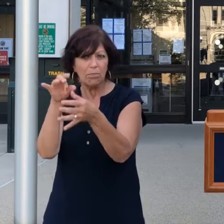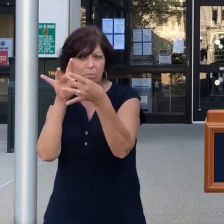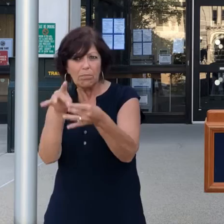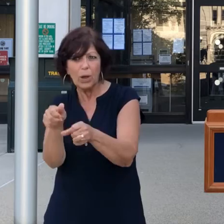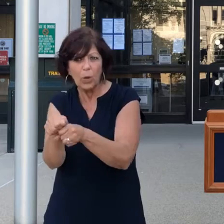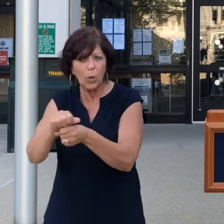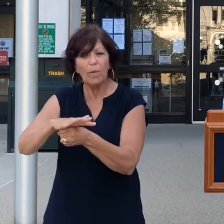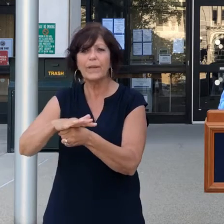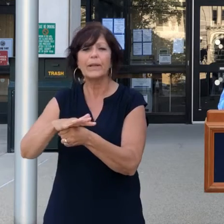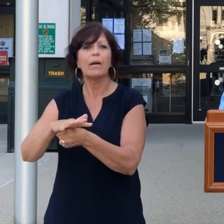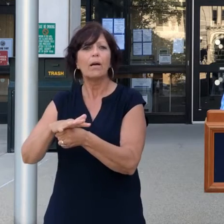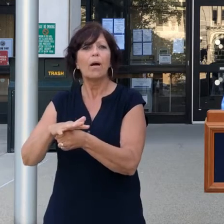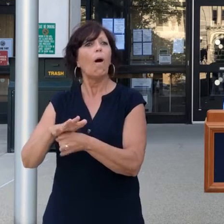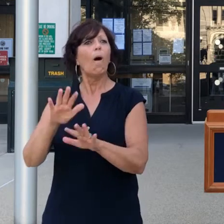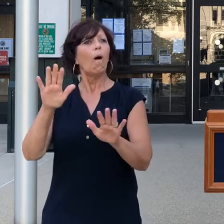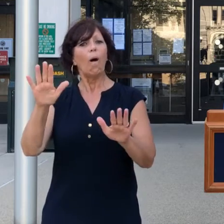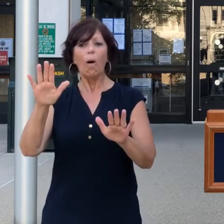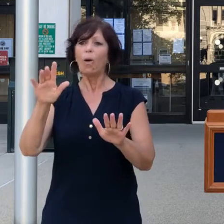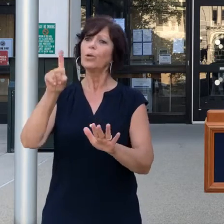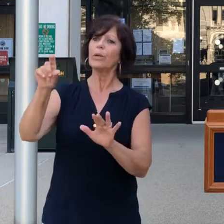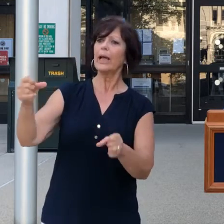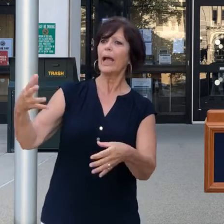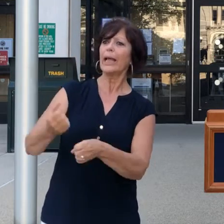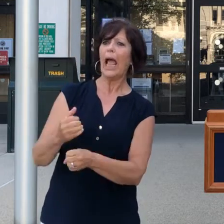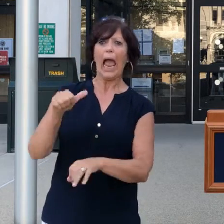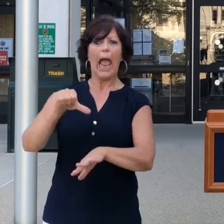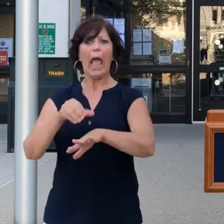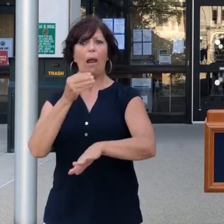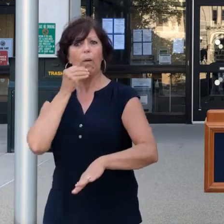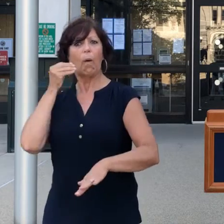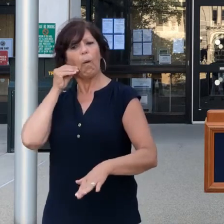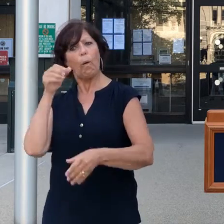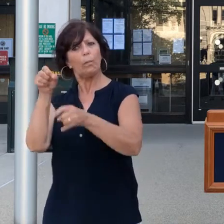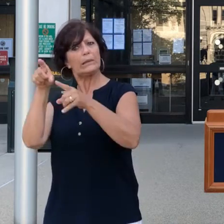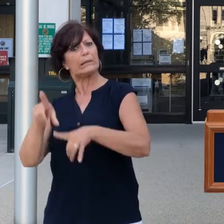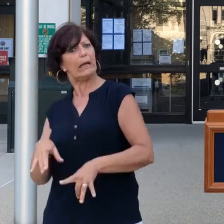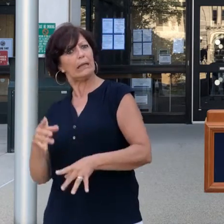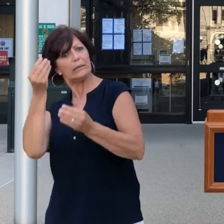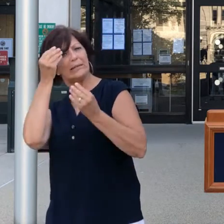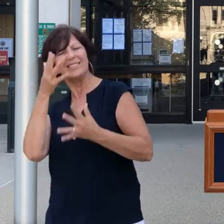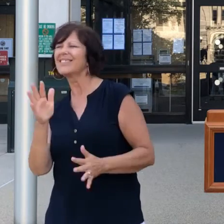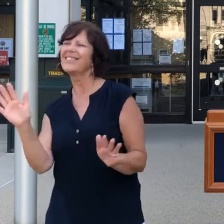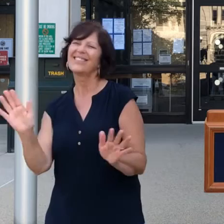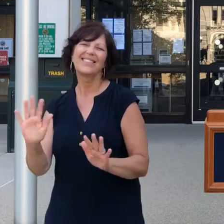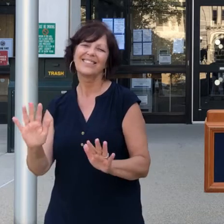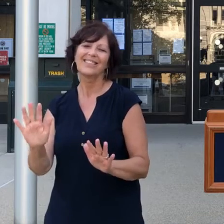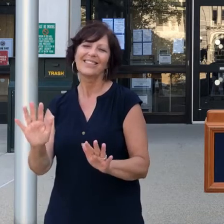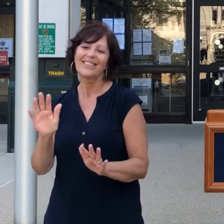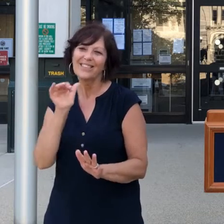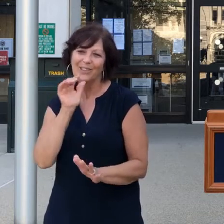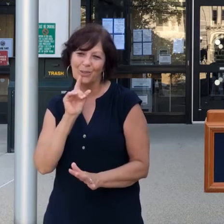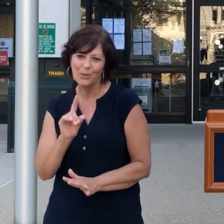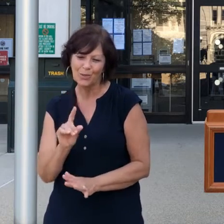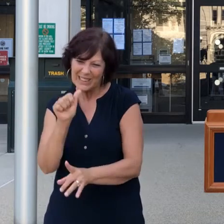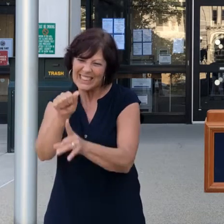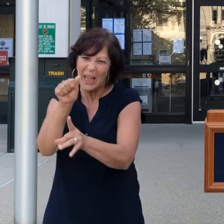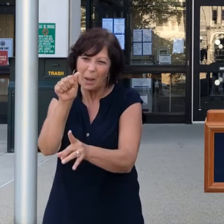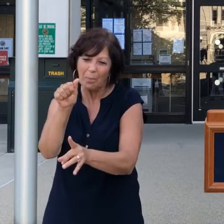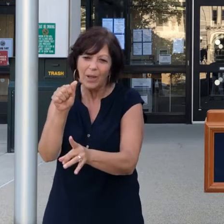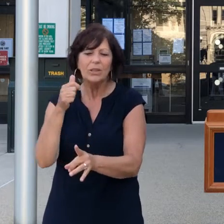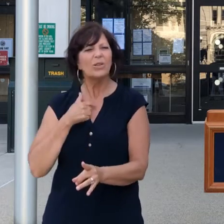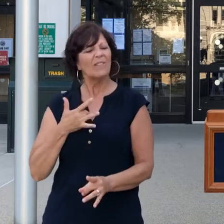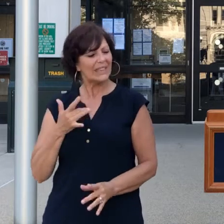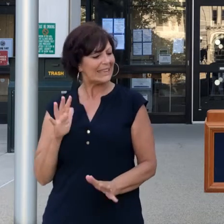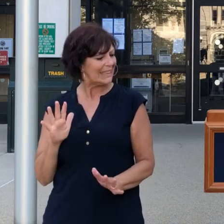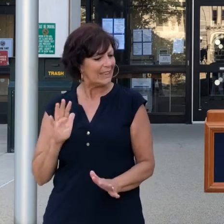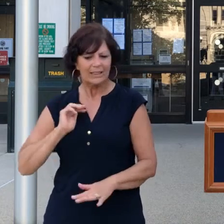where you can get an at-home COVID-19 test that'll tell you within 15 minutes, even though we know that those don't exist. So we felt it was important that we